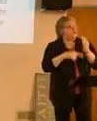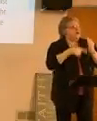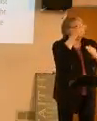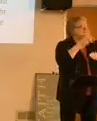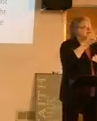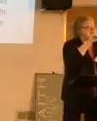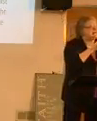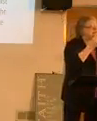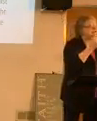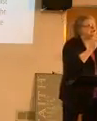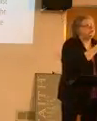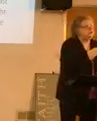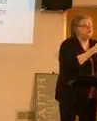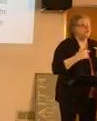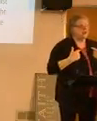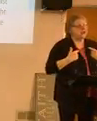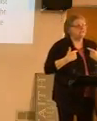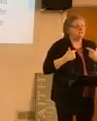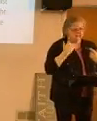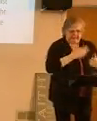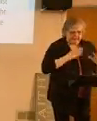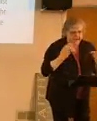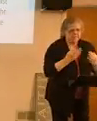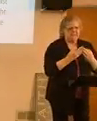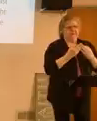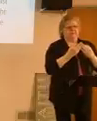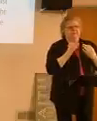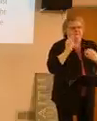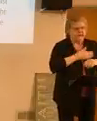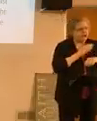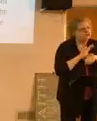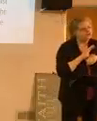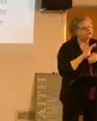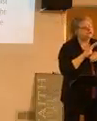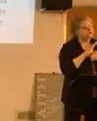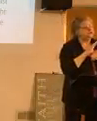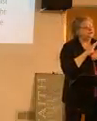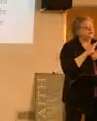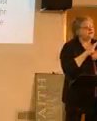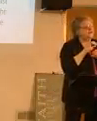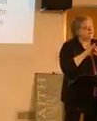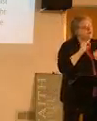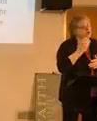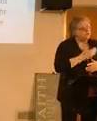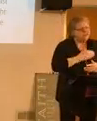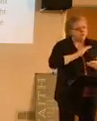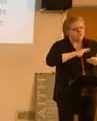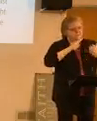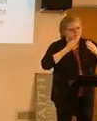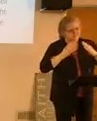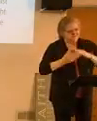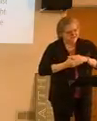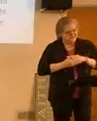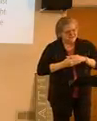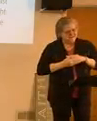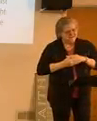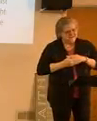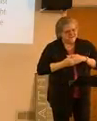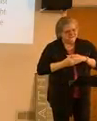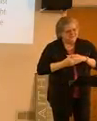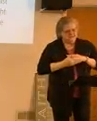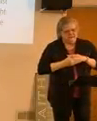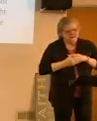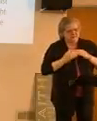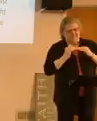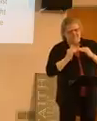this morning, in our family, in our church, that we would begin to see other people